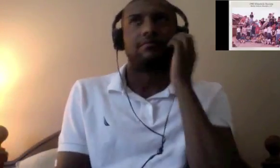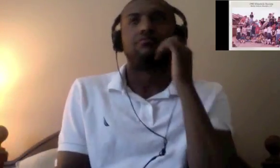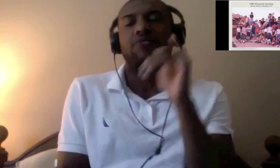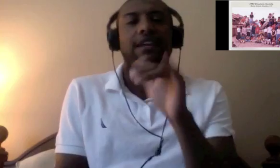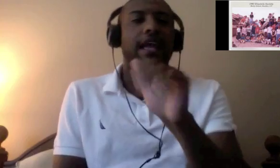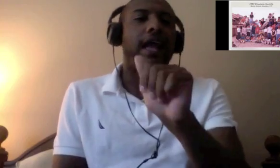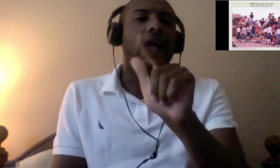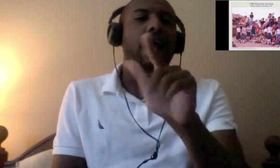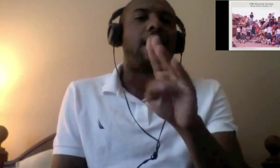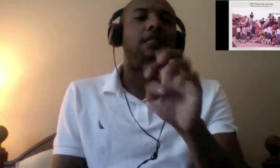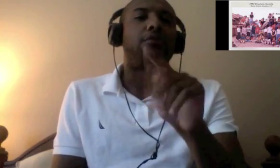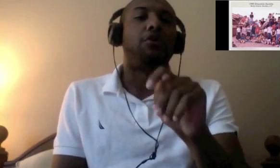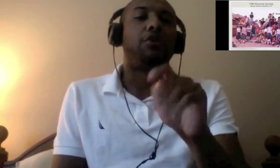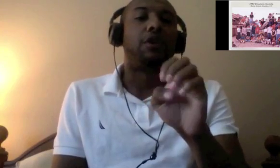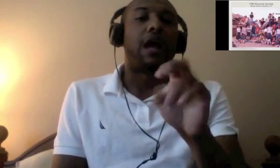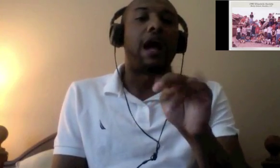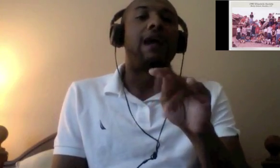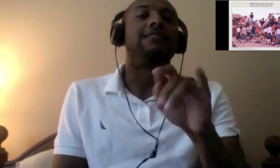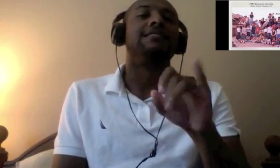Einstein.